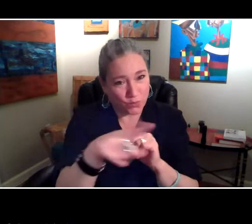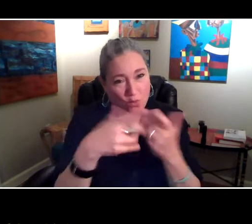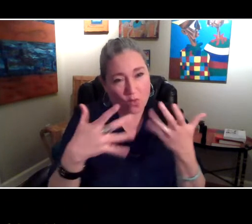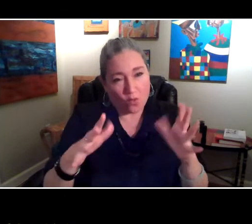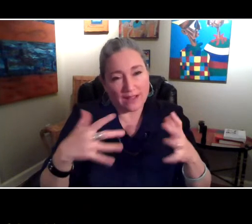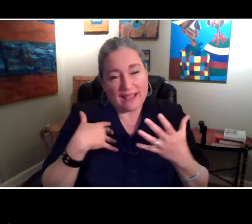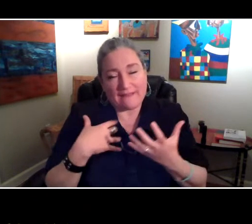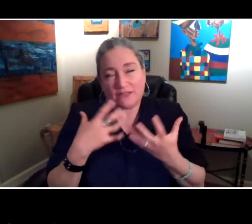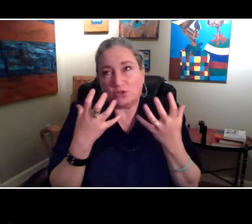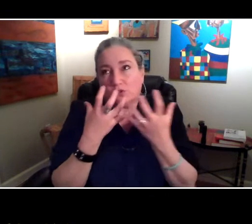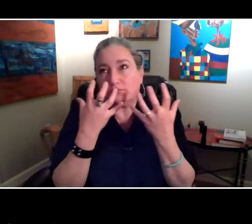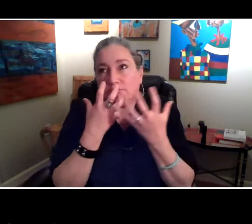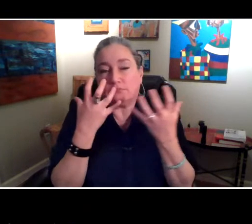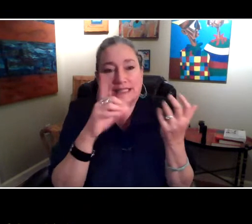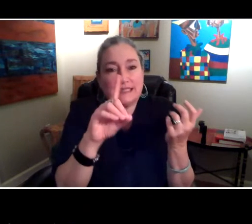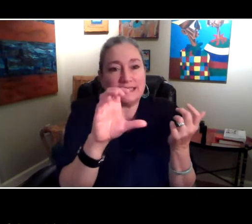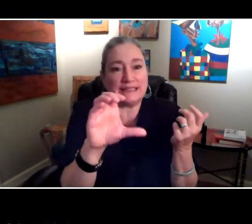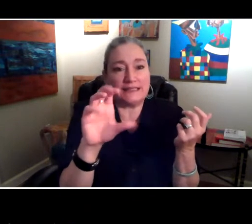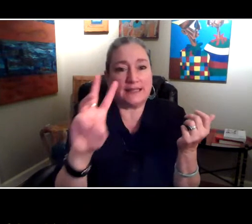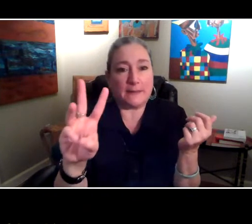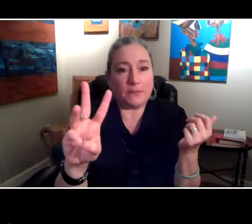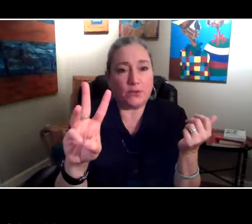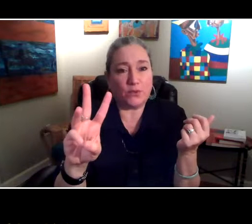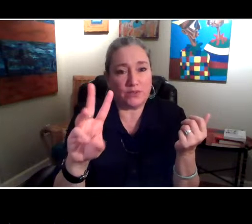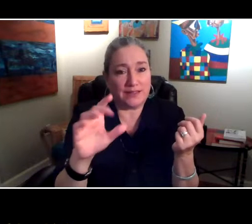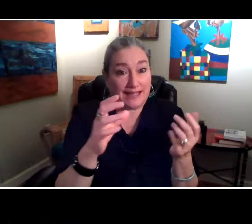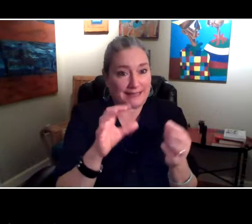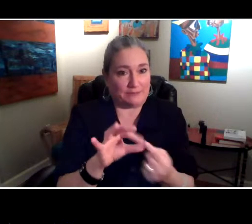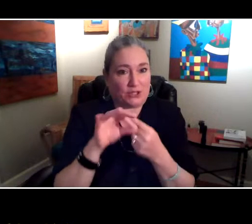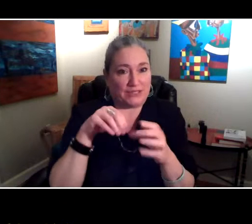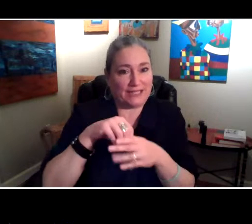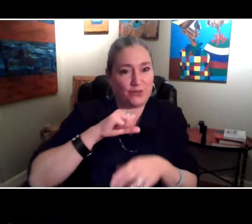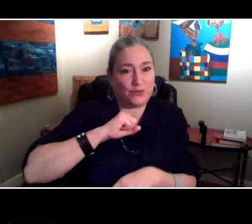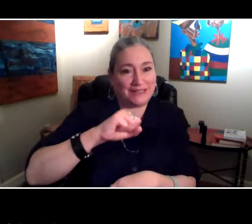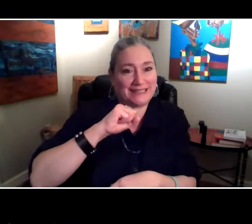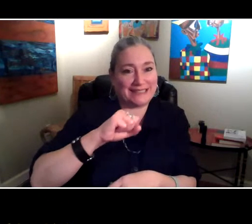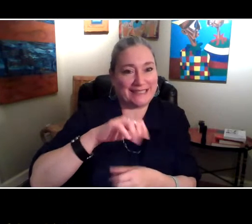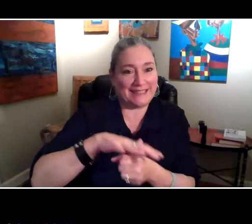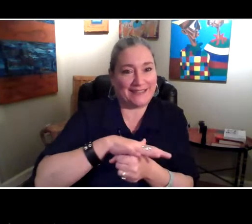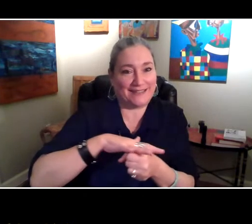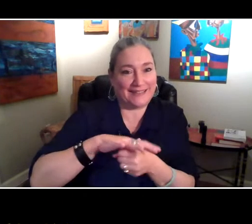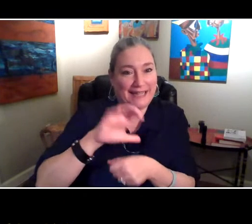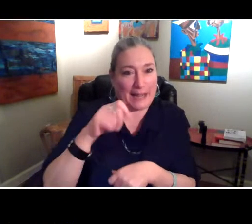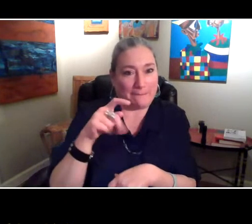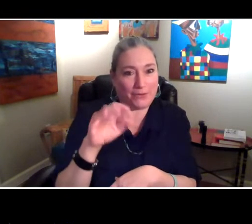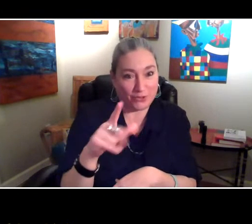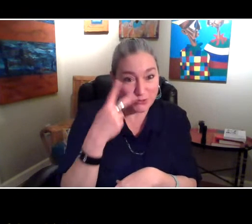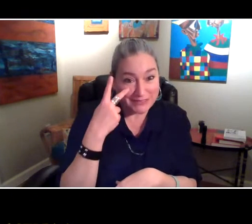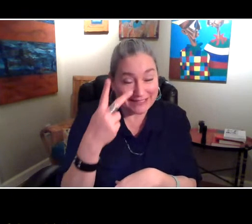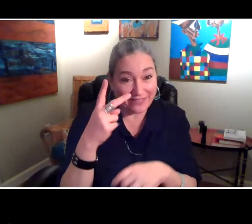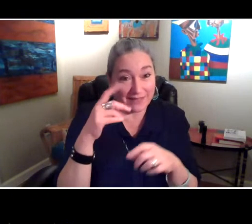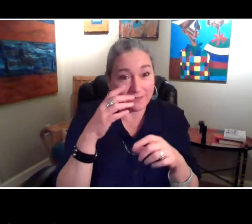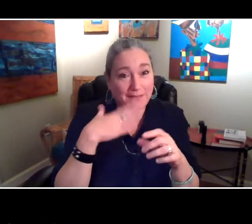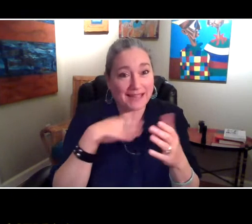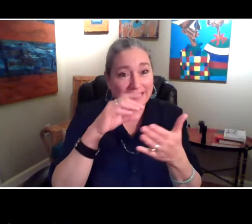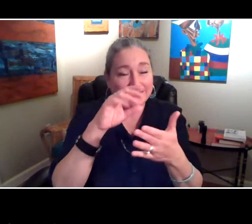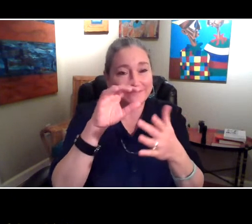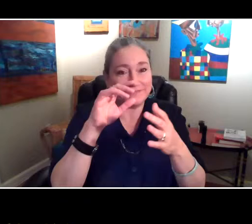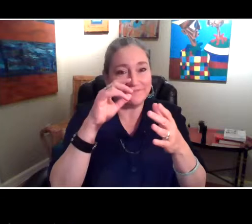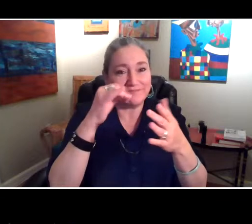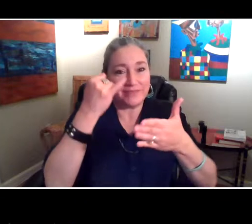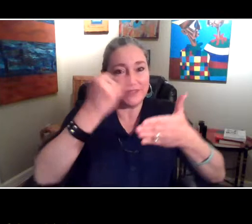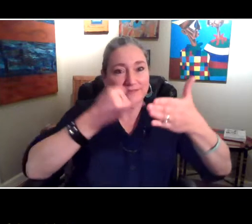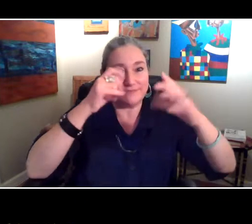but I can't do it myself. It has to come from the community. It has to come from the deaf community, because each of you have such rich